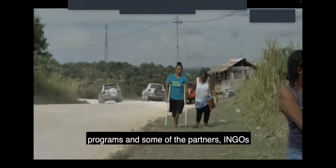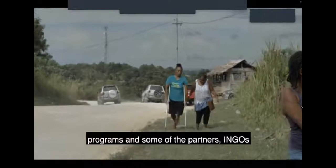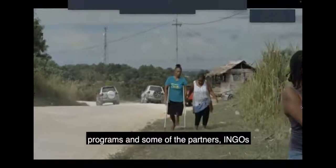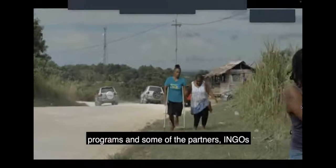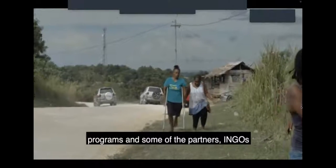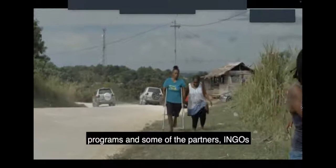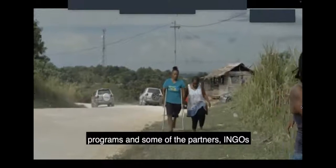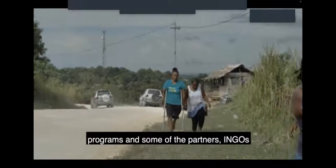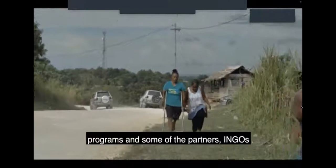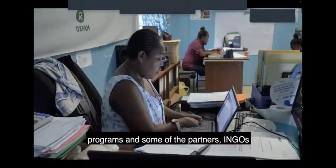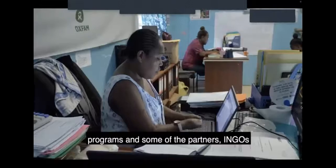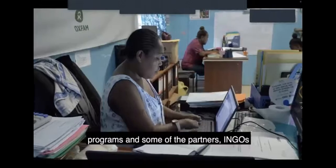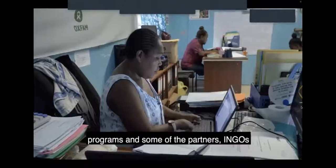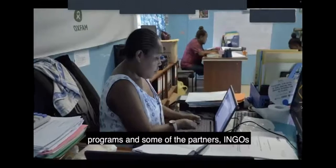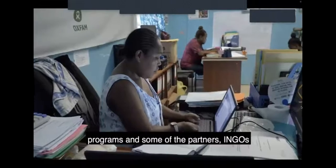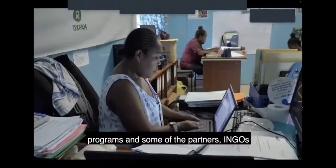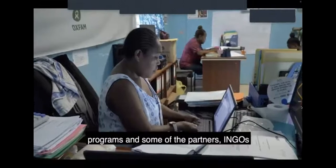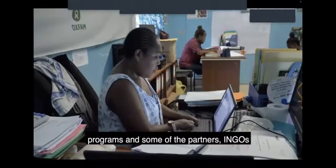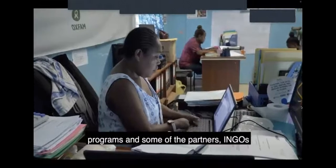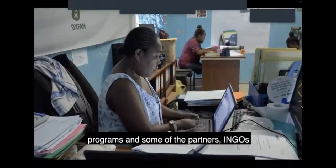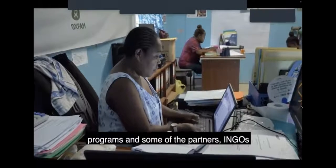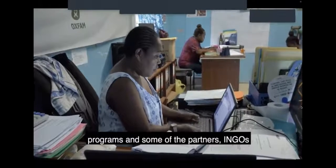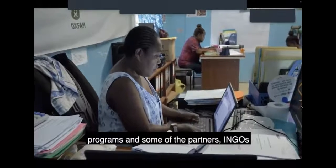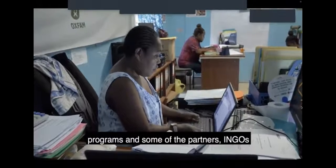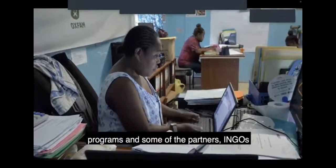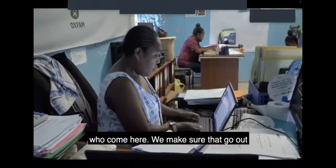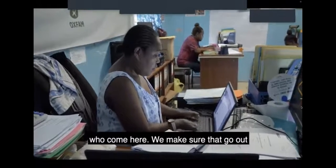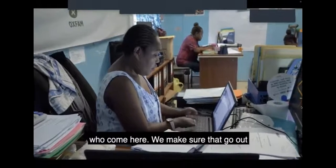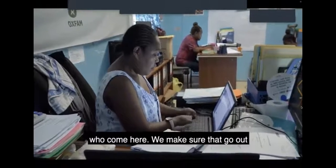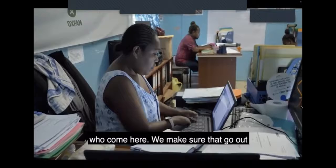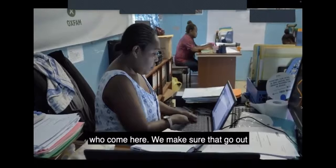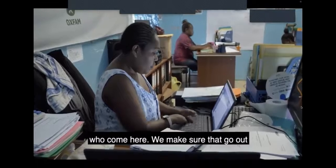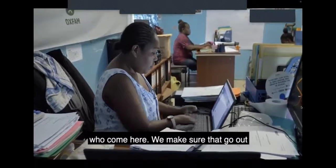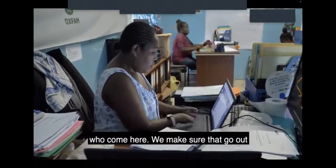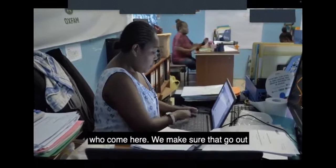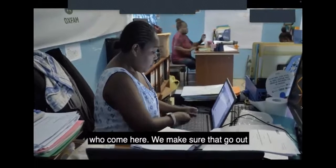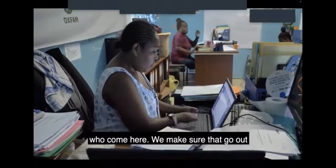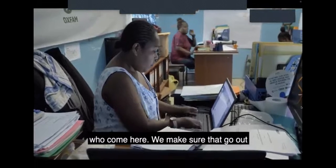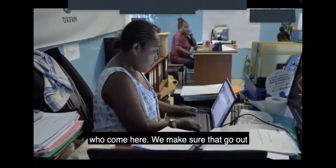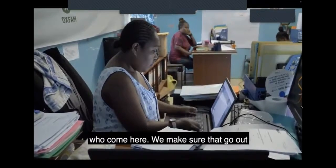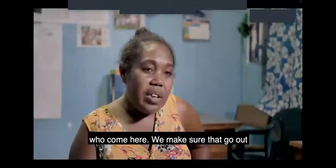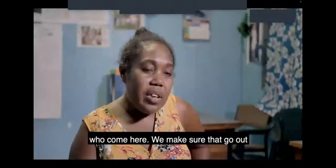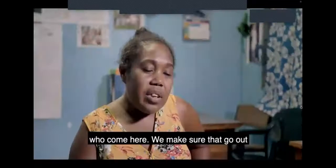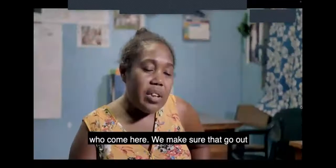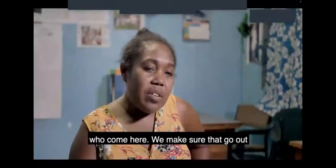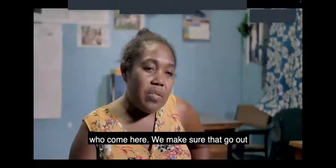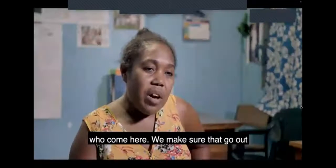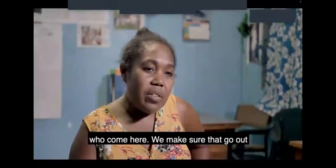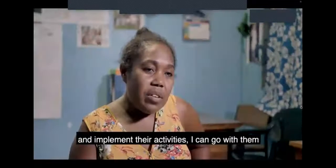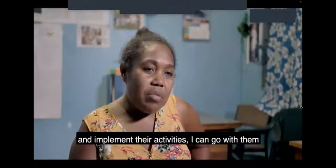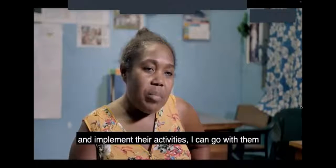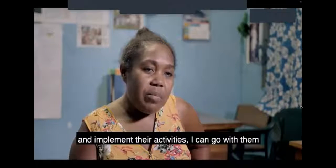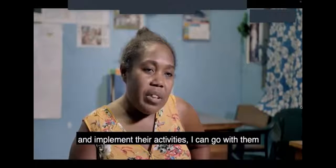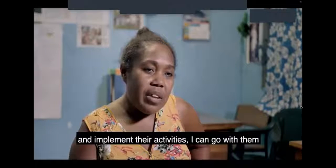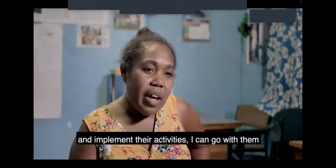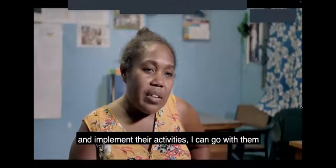programs. And some of the partners, NGOs who are coming with that, make sure that when they go